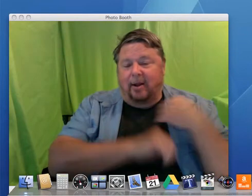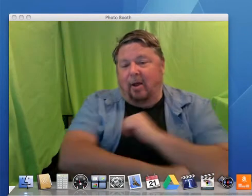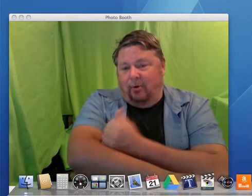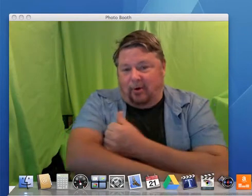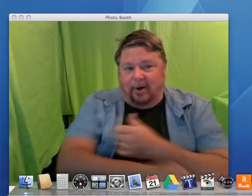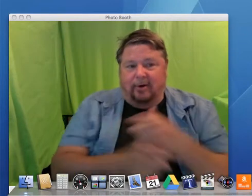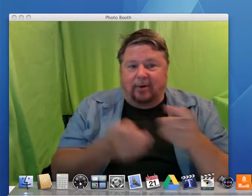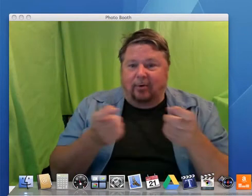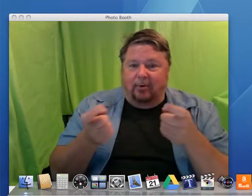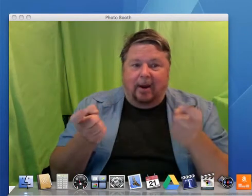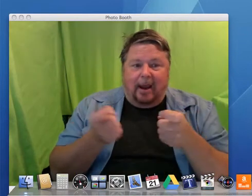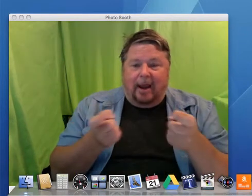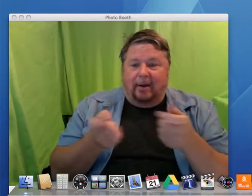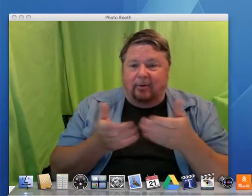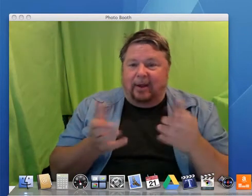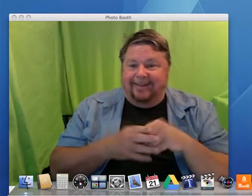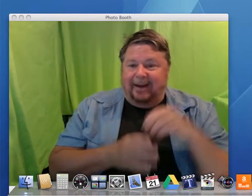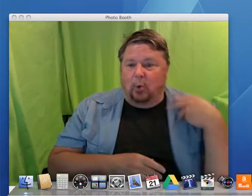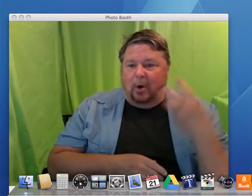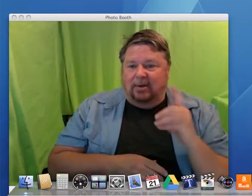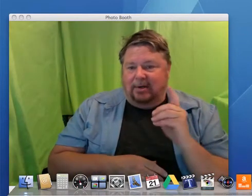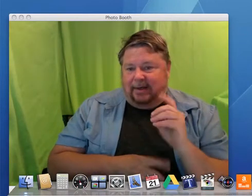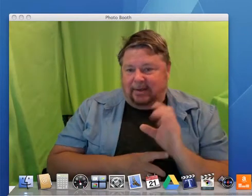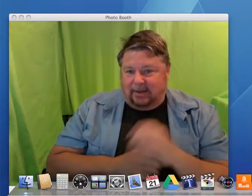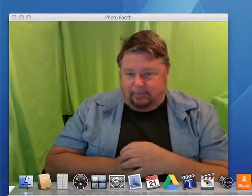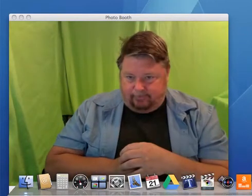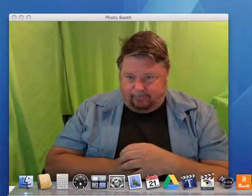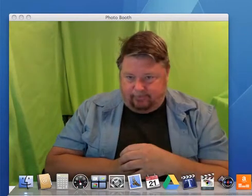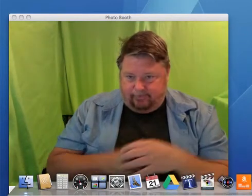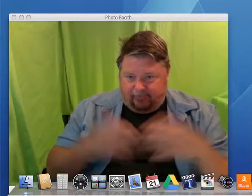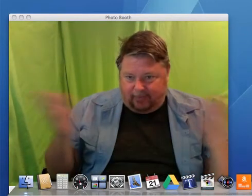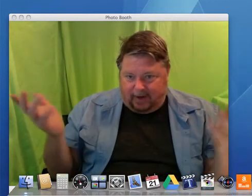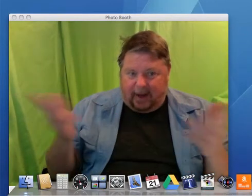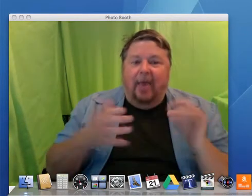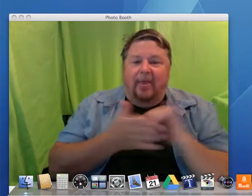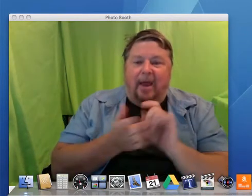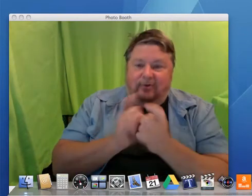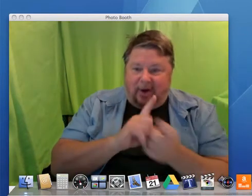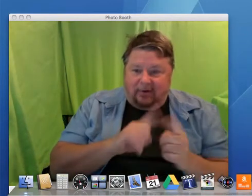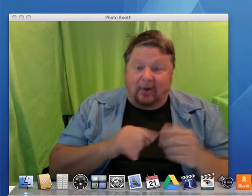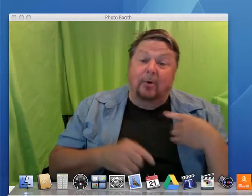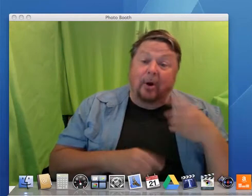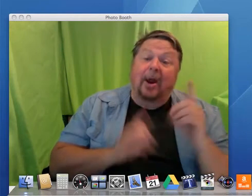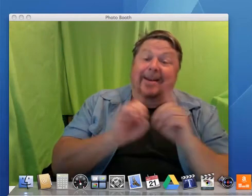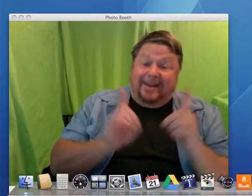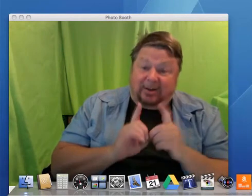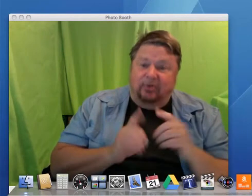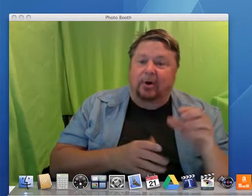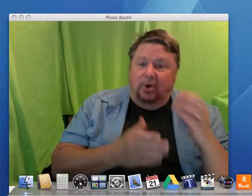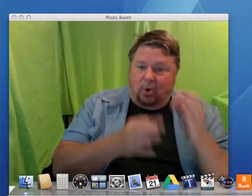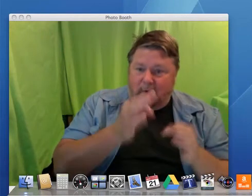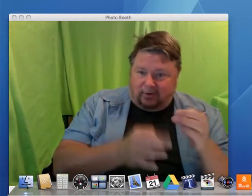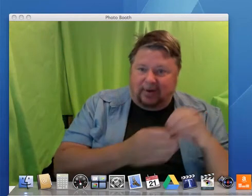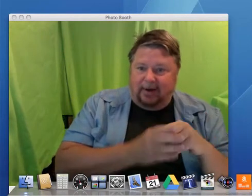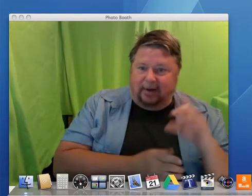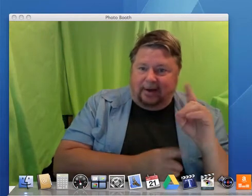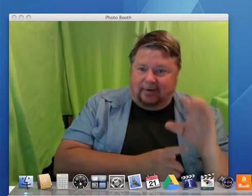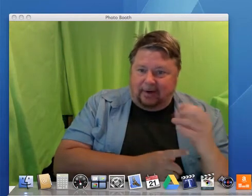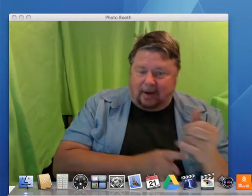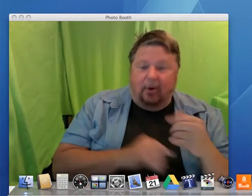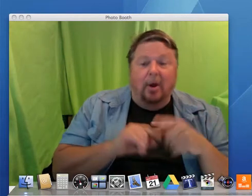the authority to handle things in Washington, D.C. That has changed now. There are district courts